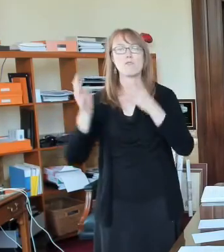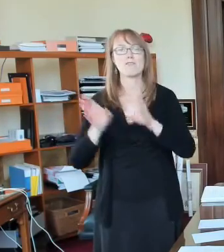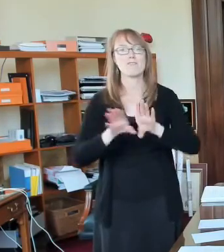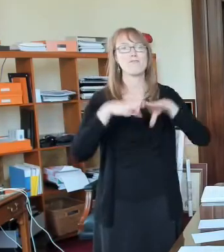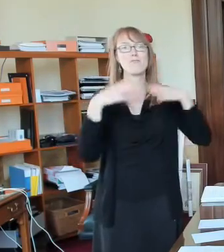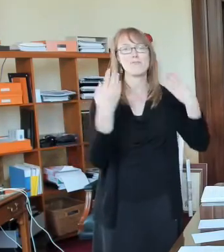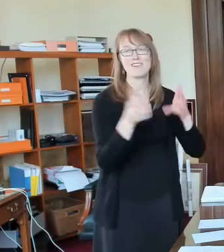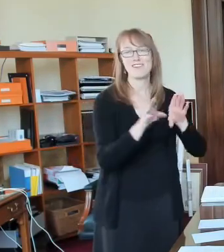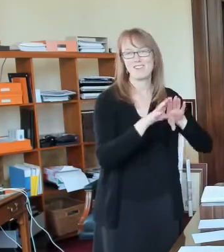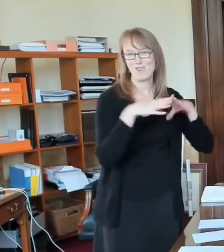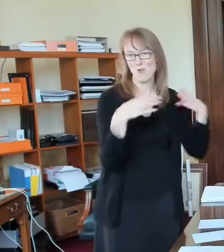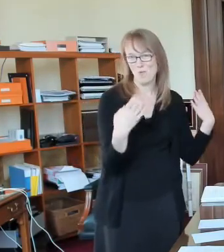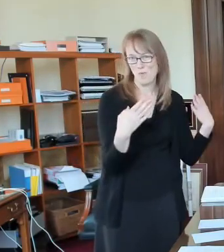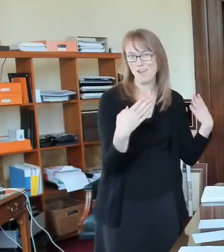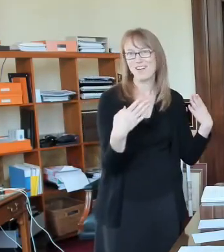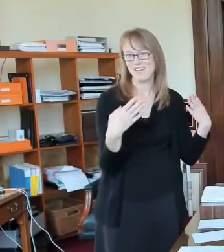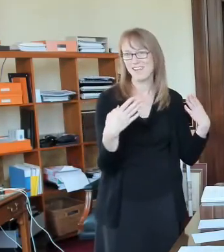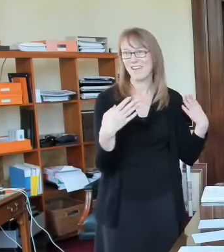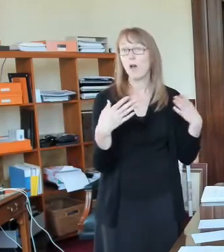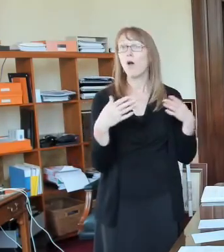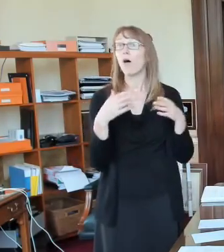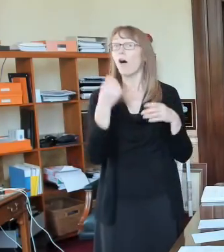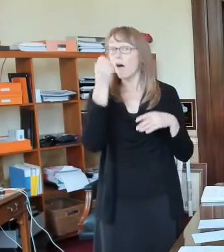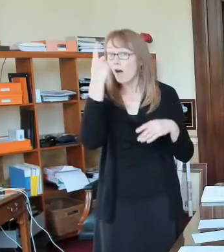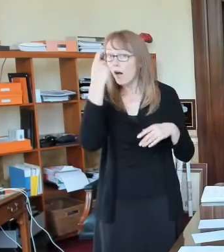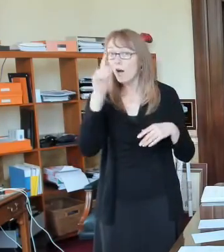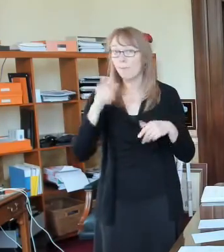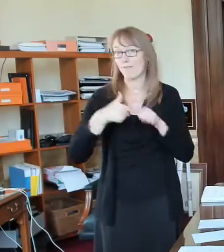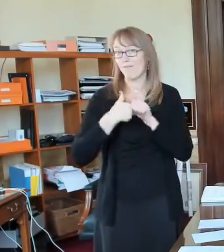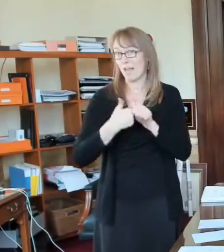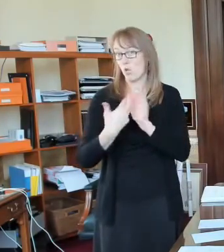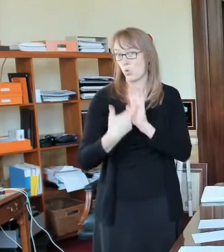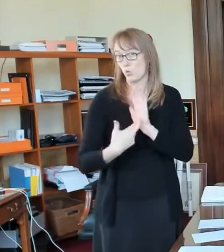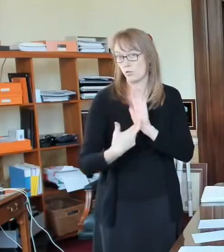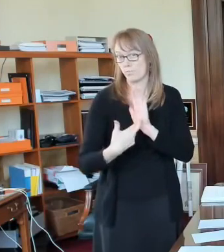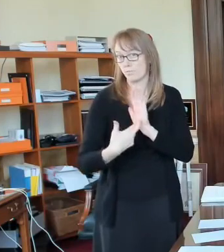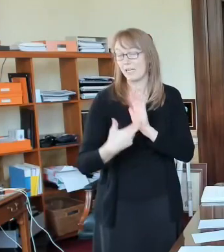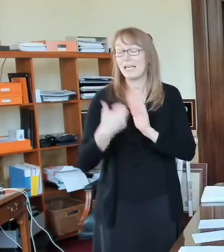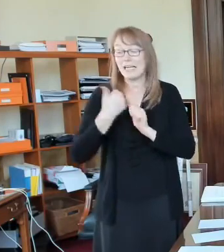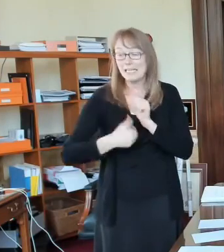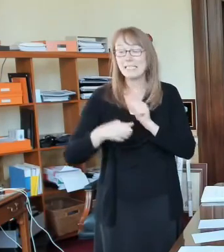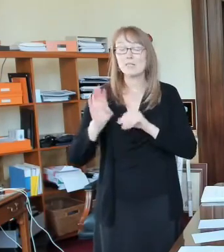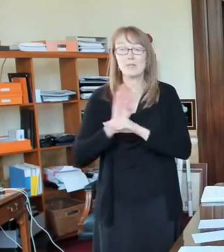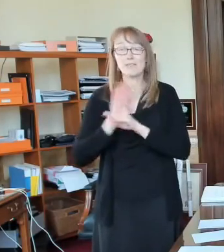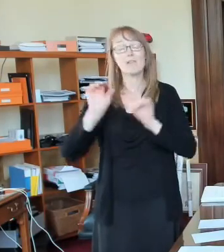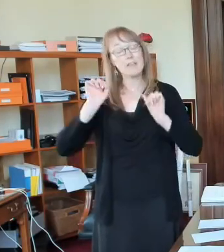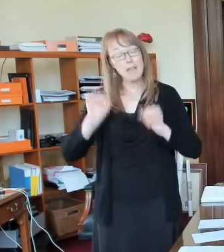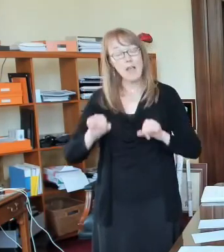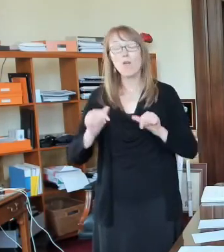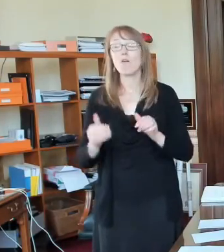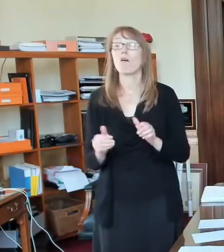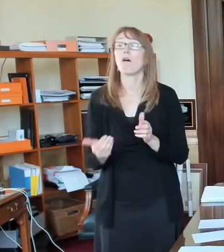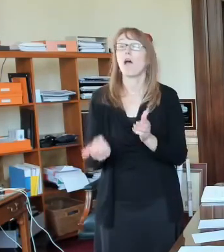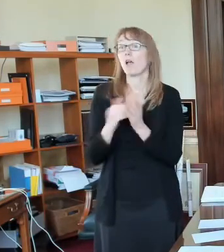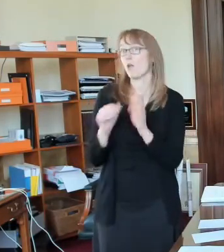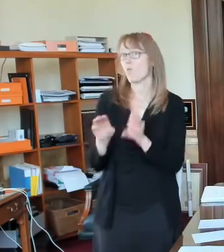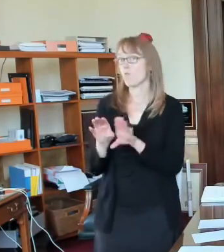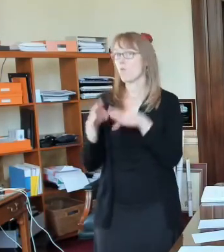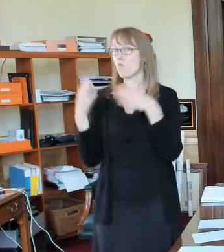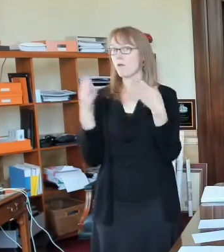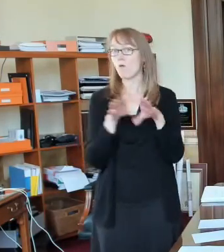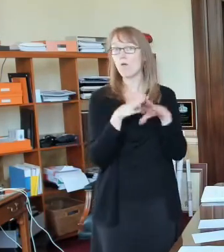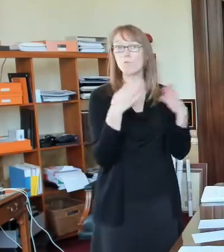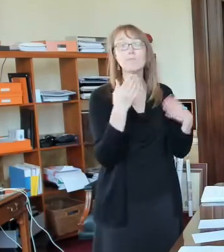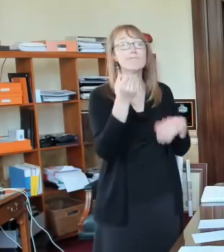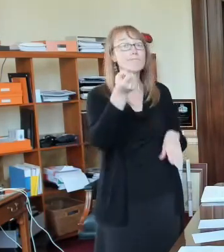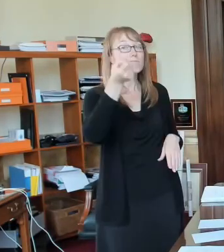3, 4, really, because now all businesses are reopened, but they're all reopened with restrictions. That